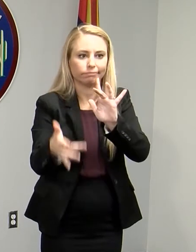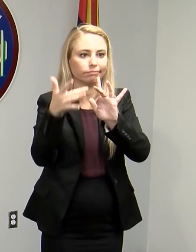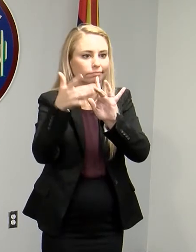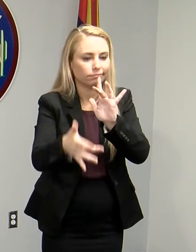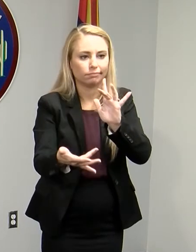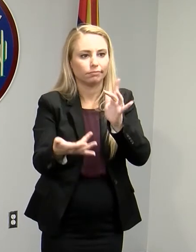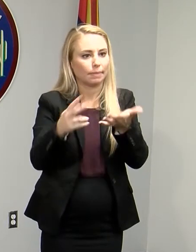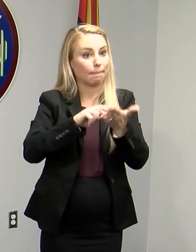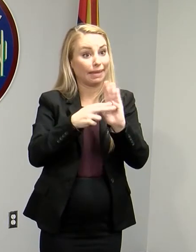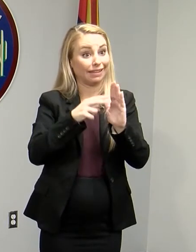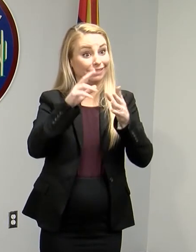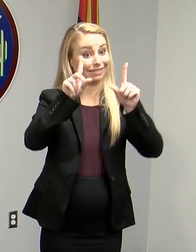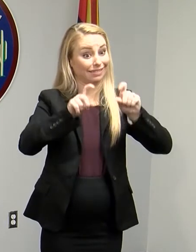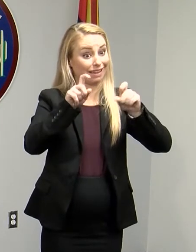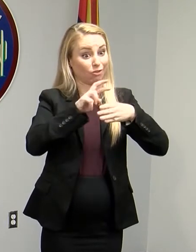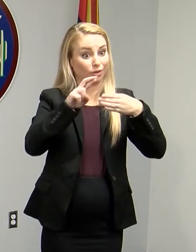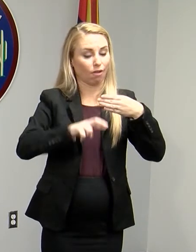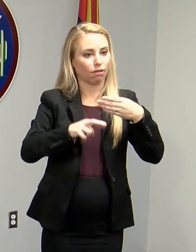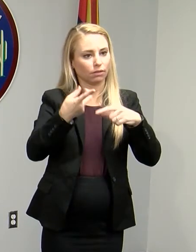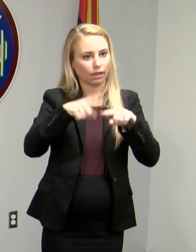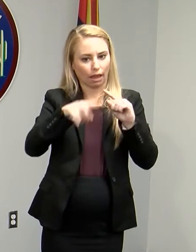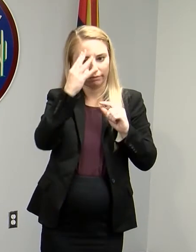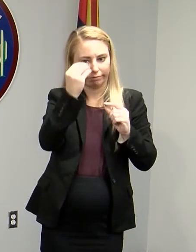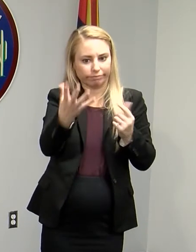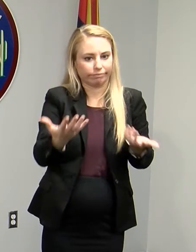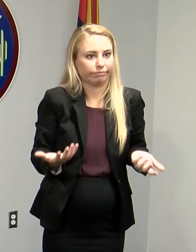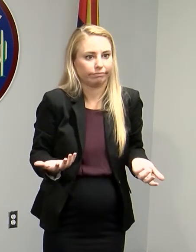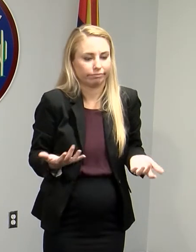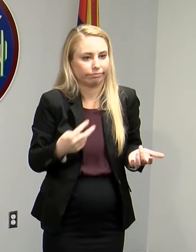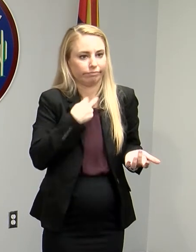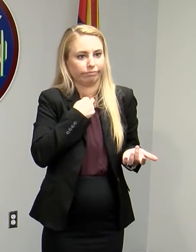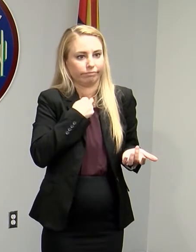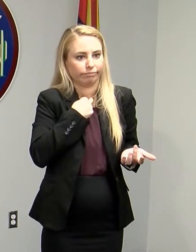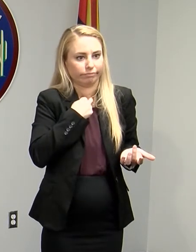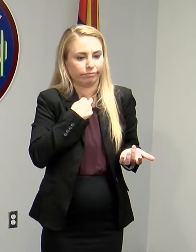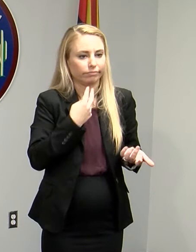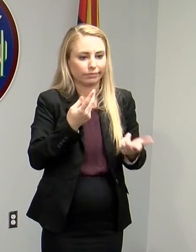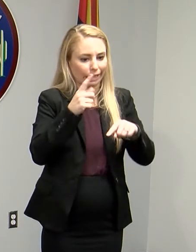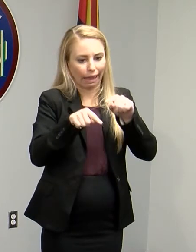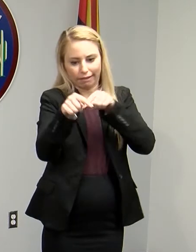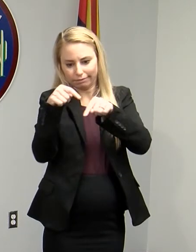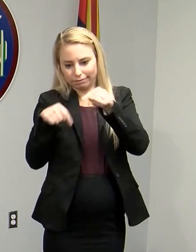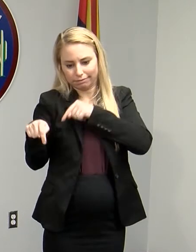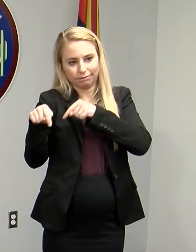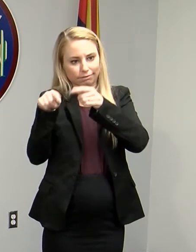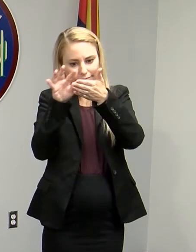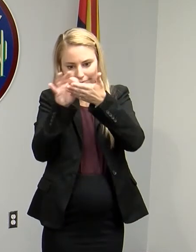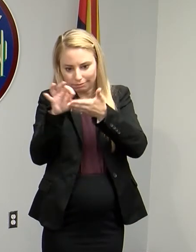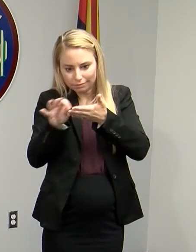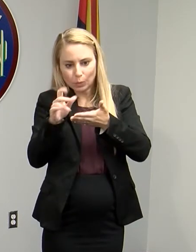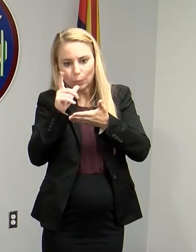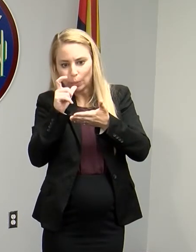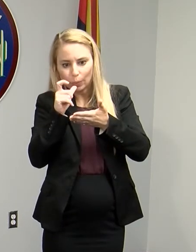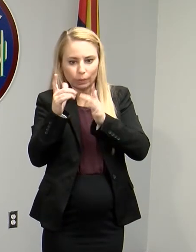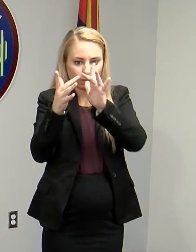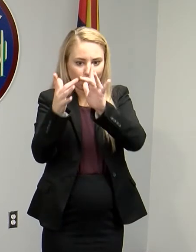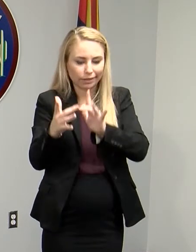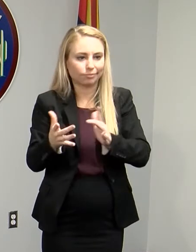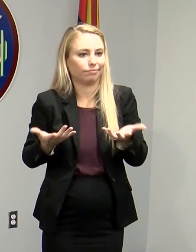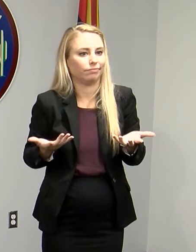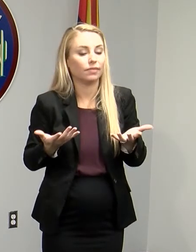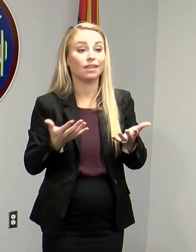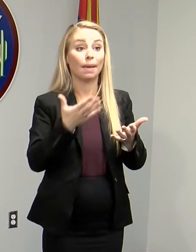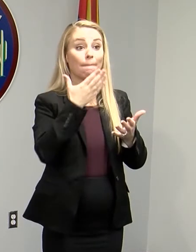find out who their contacts were. The best thing we can do now for our community is try to reduce exposures and slow the increase of